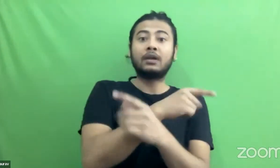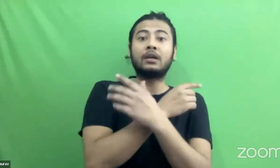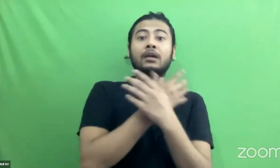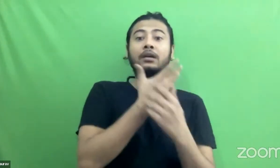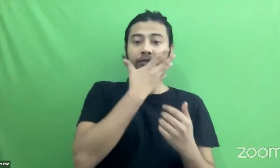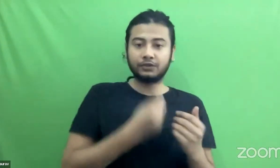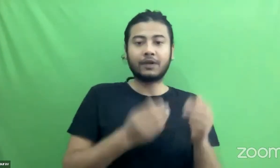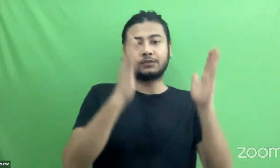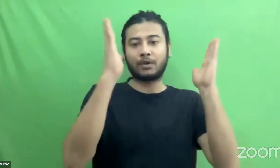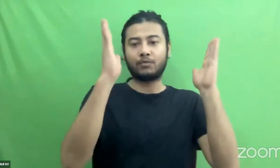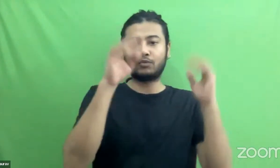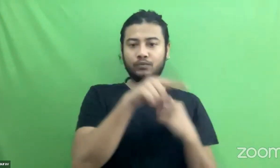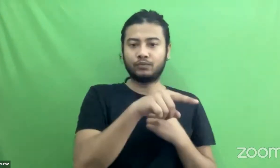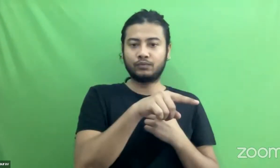images which came.